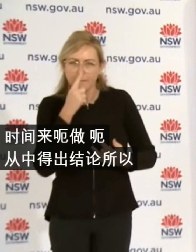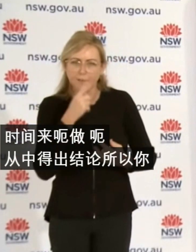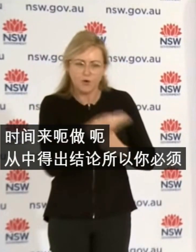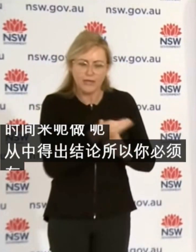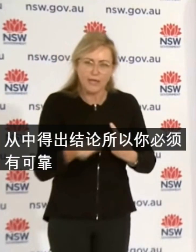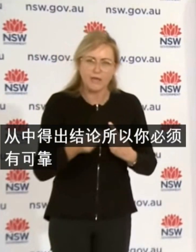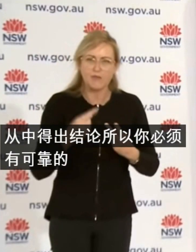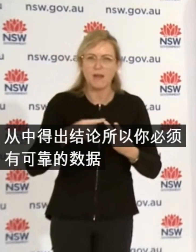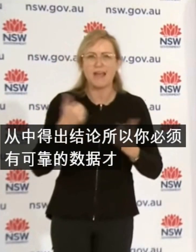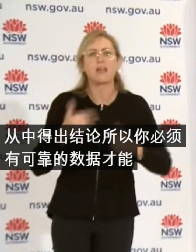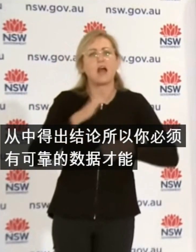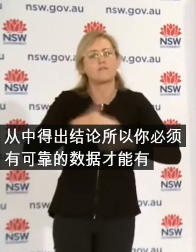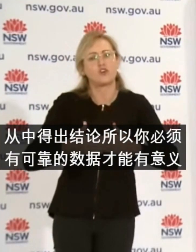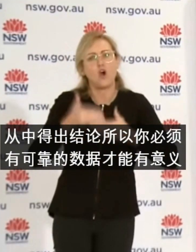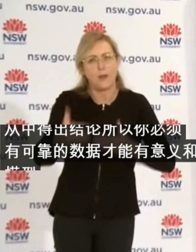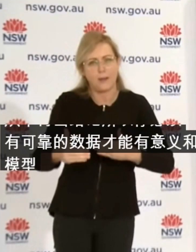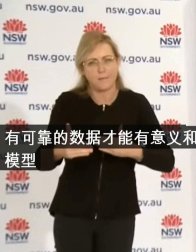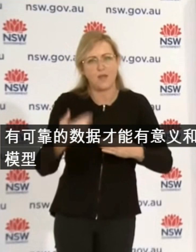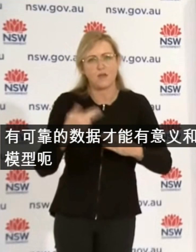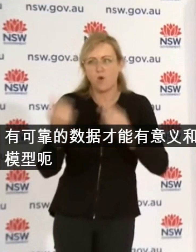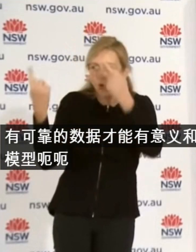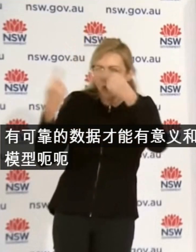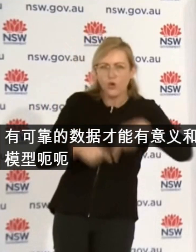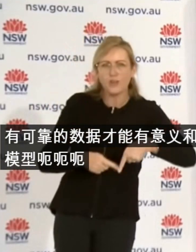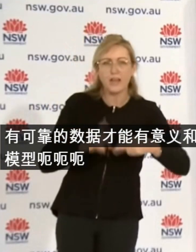it. So you've got to have robust data to be meaningful. And models